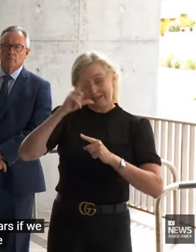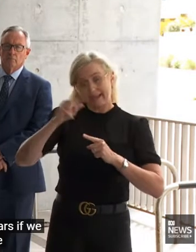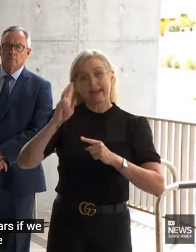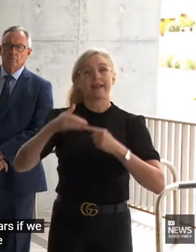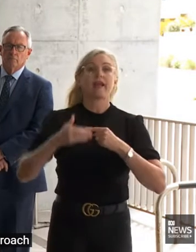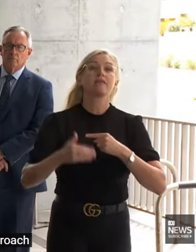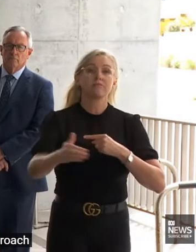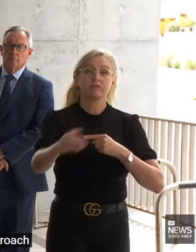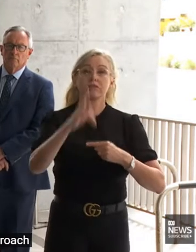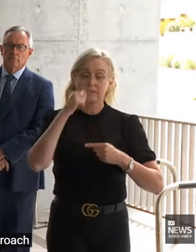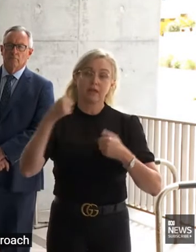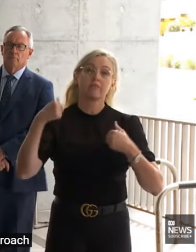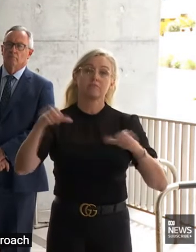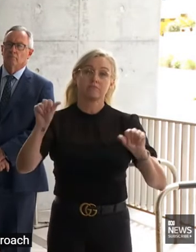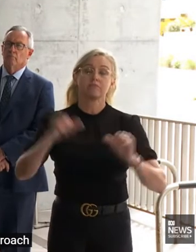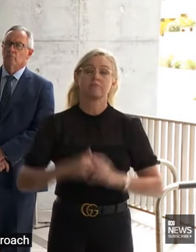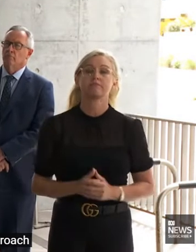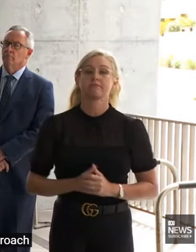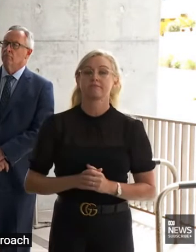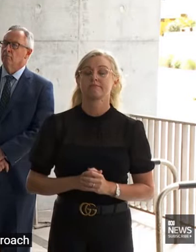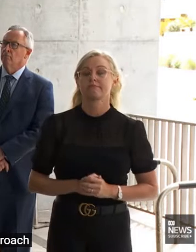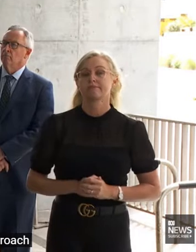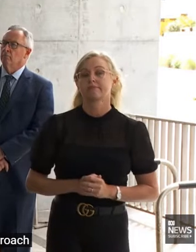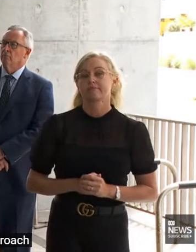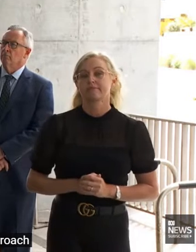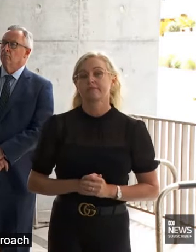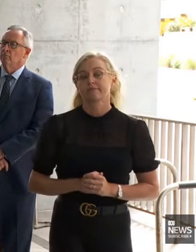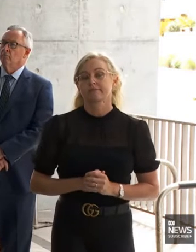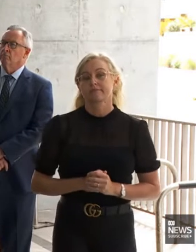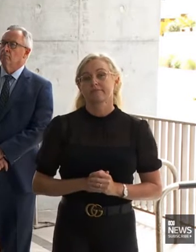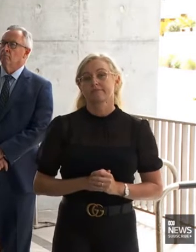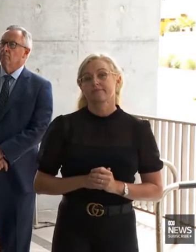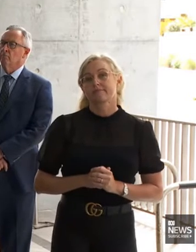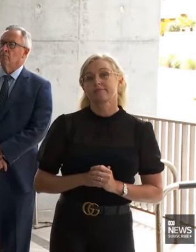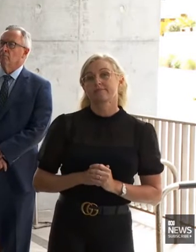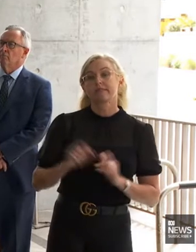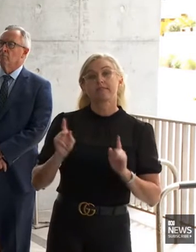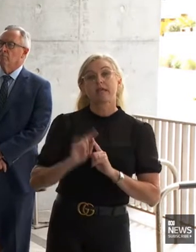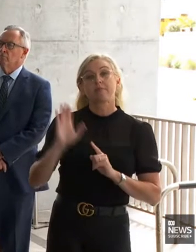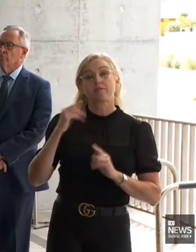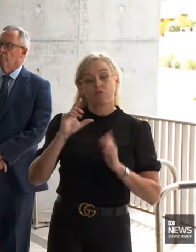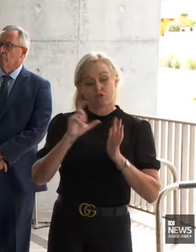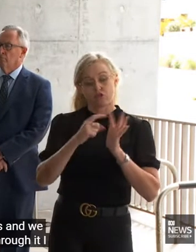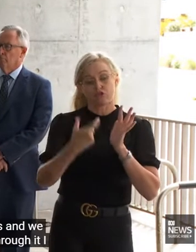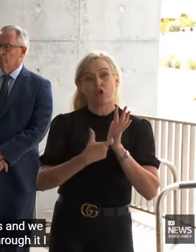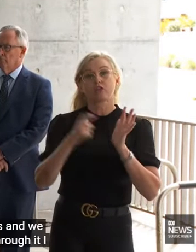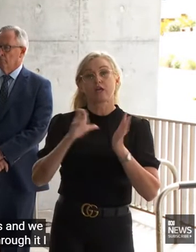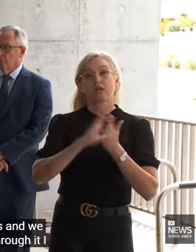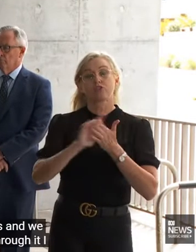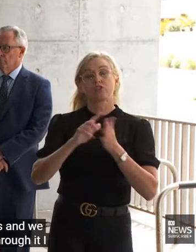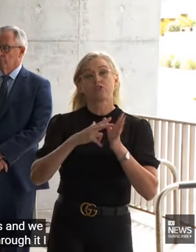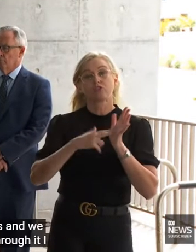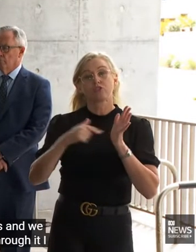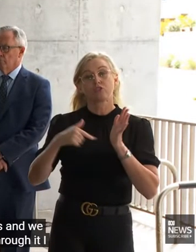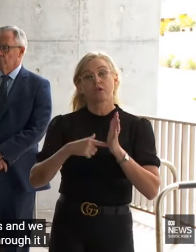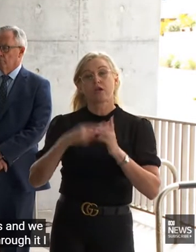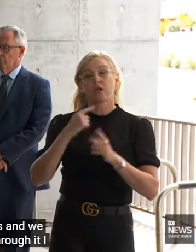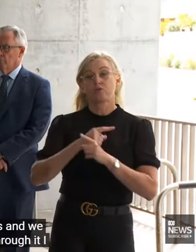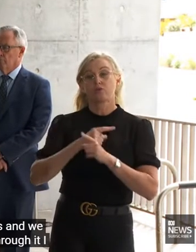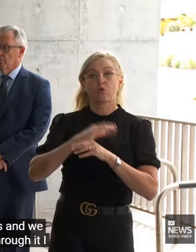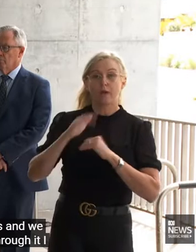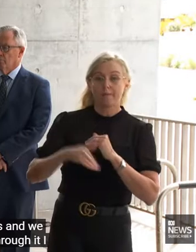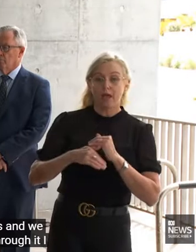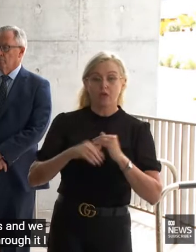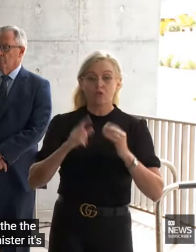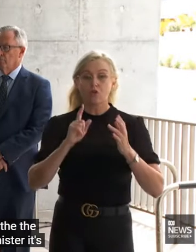the information to date, and as the Chief Health Officer, Dr. Chan, has pointed clearly out today, the early signs in relation